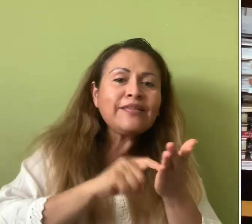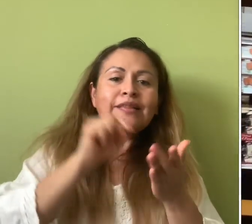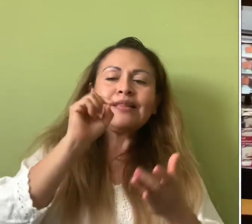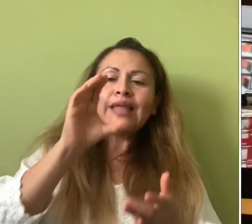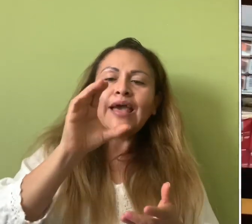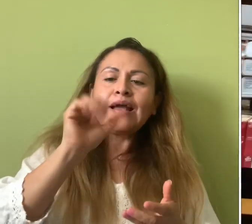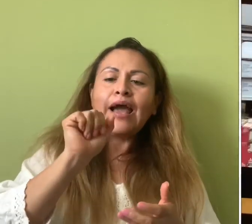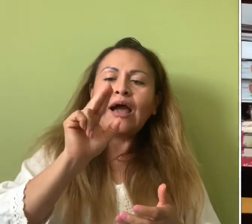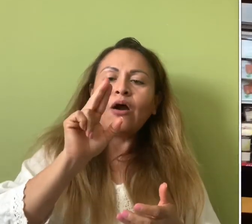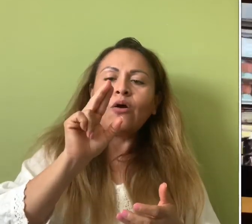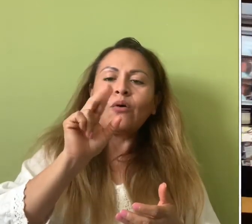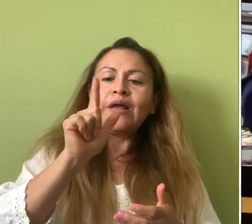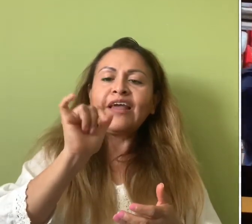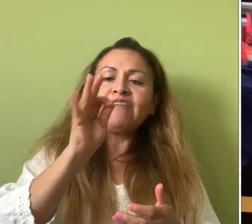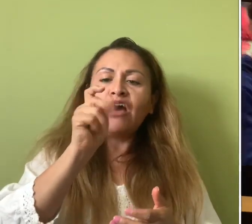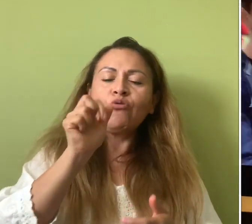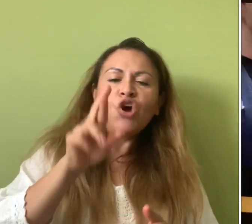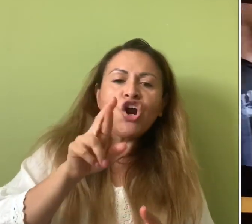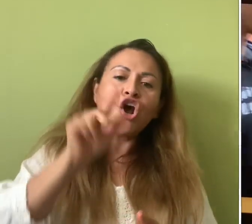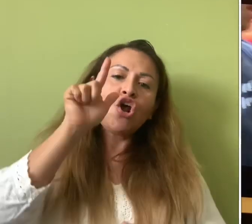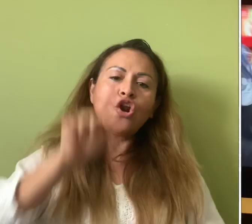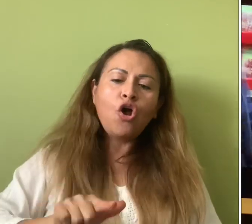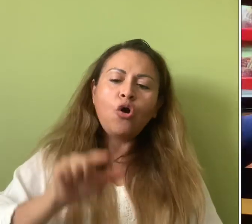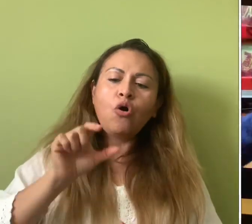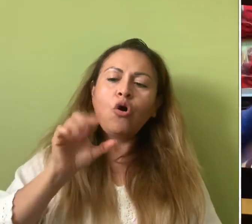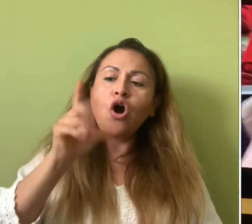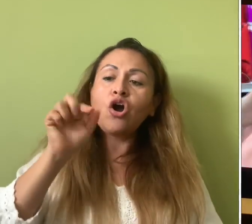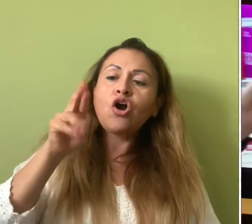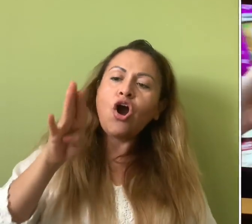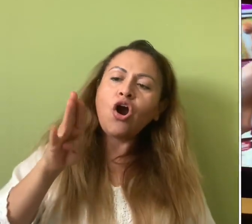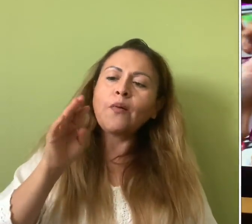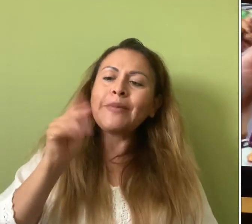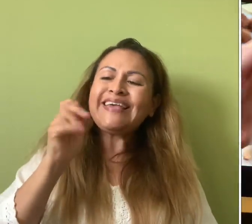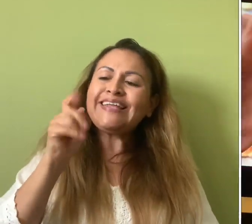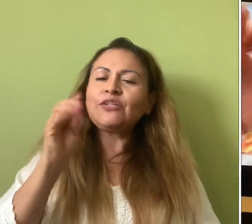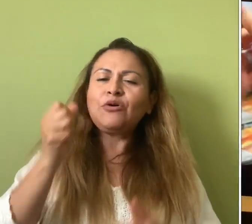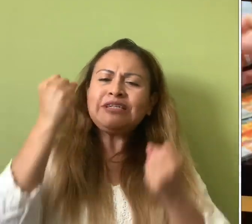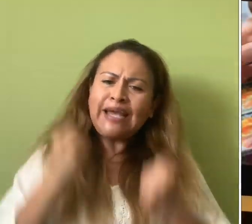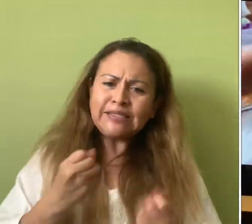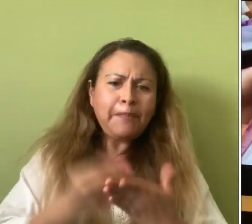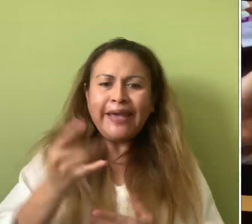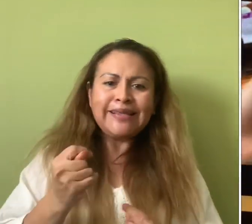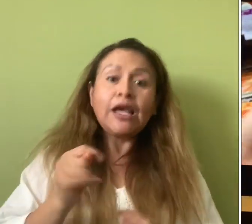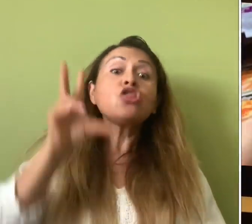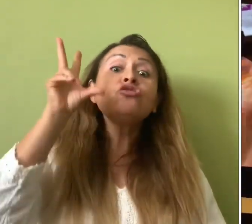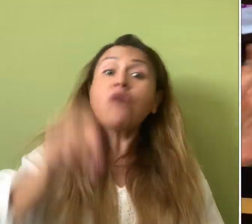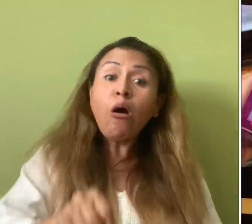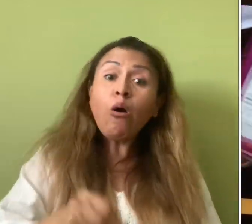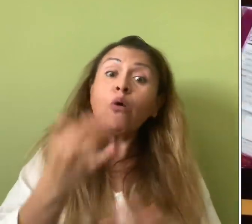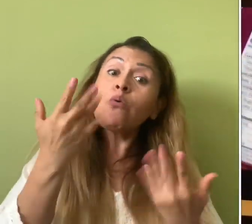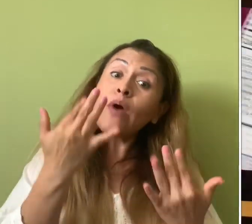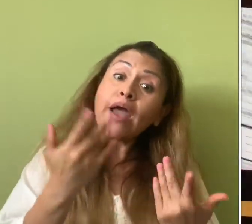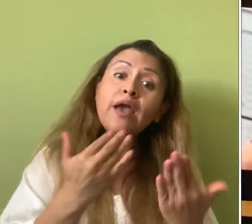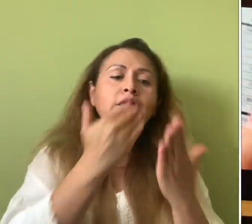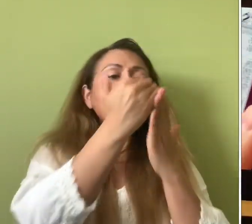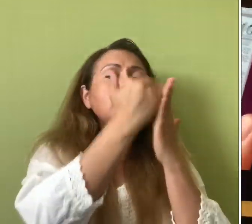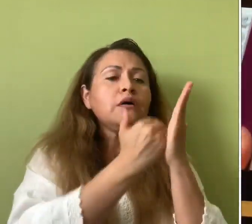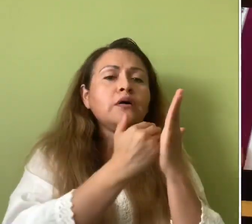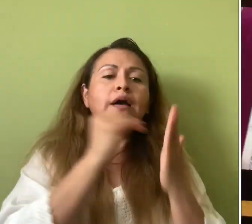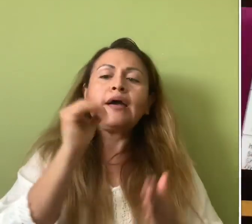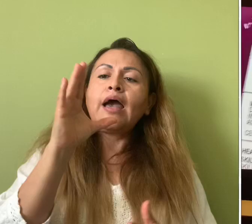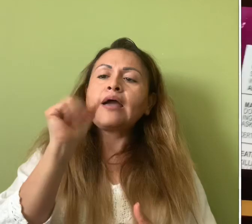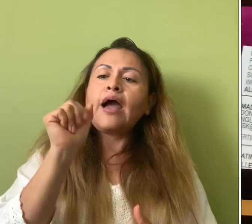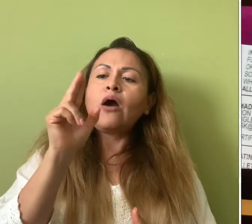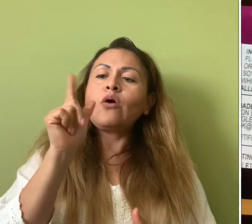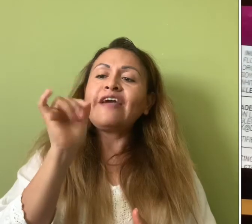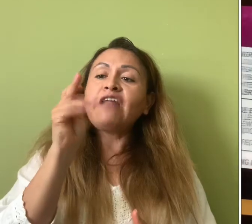cauliflower bites, you're like, oh, it's low carb, it's keto, boom, I'm going to get it. You guys, always read the ingredients. So, yeah, it's cauliflower, which is nice,